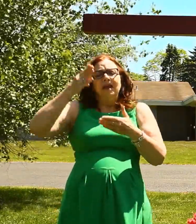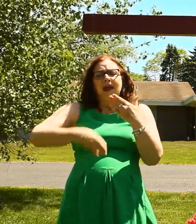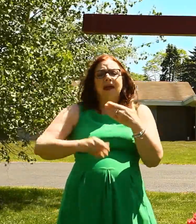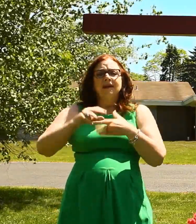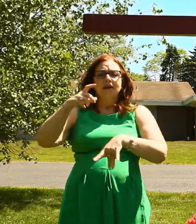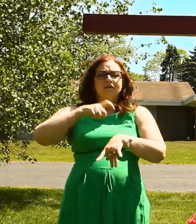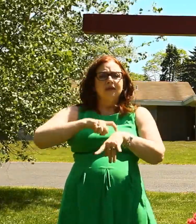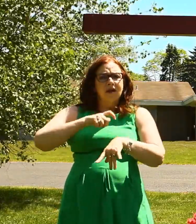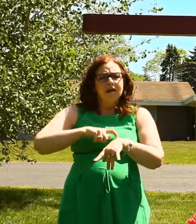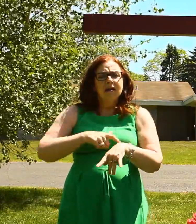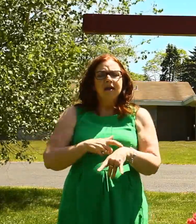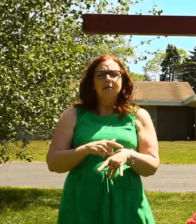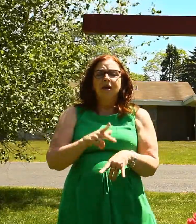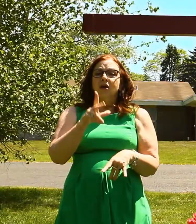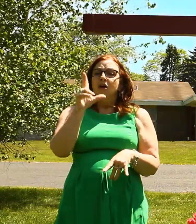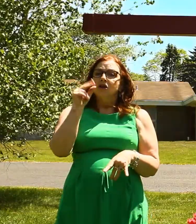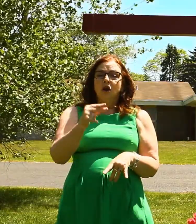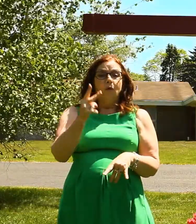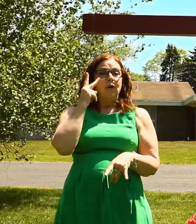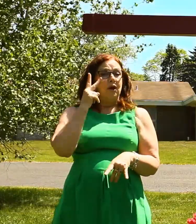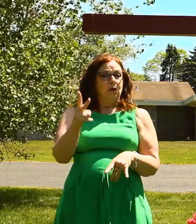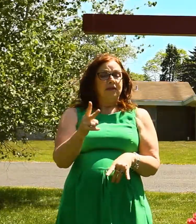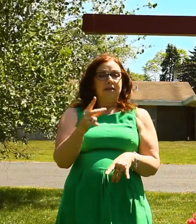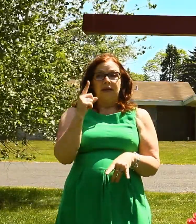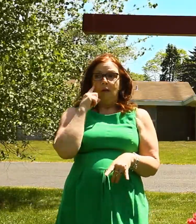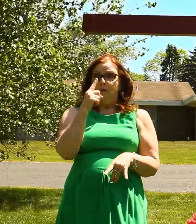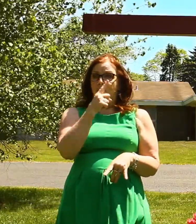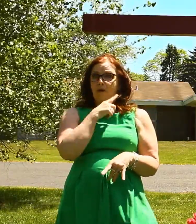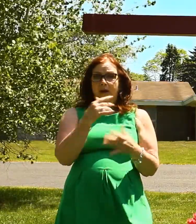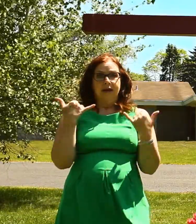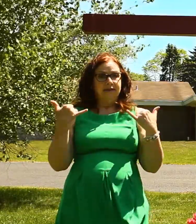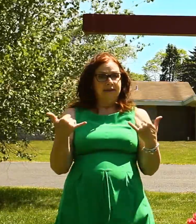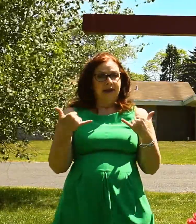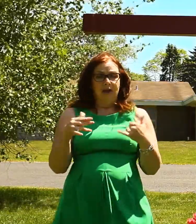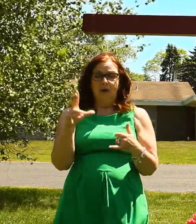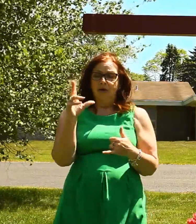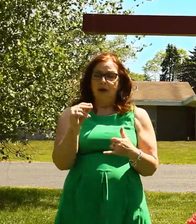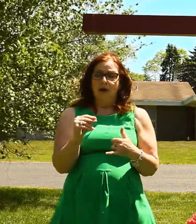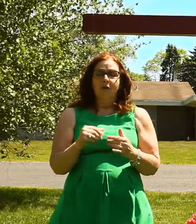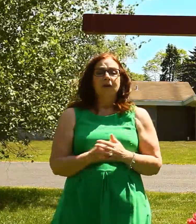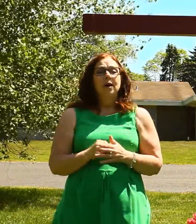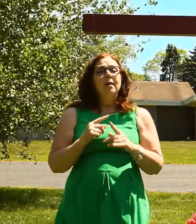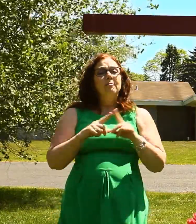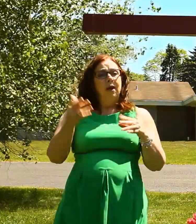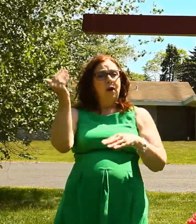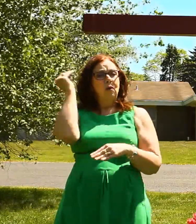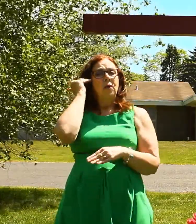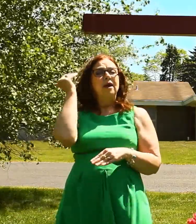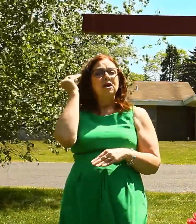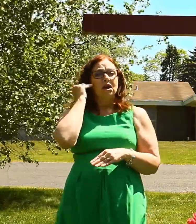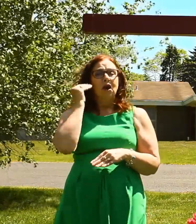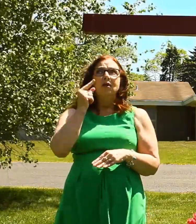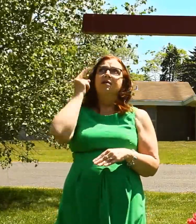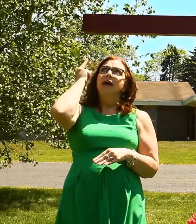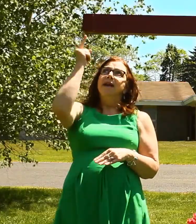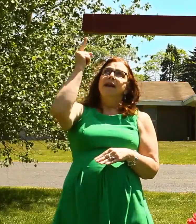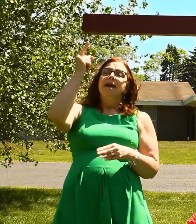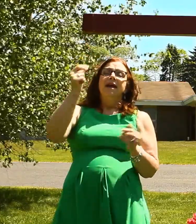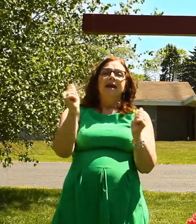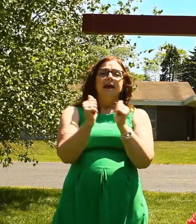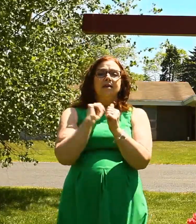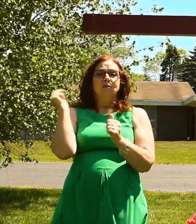age. No, we don't see him with our eyes anymore, but we do know that he is with